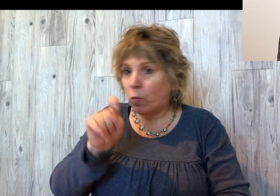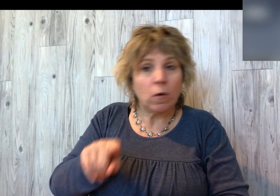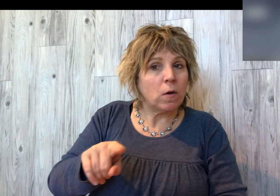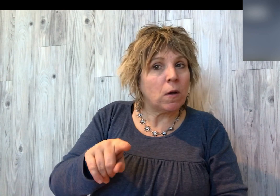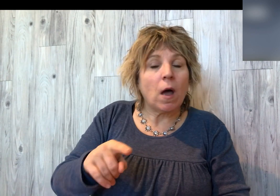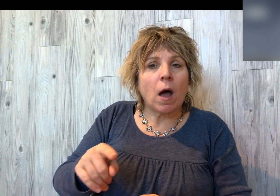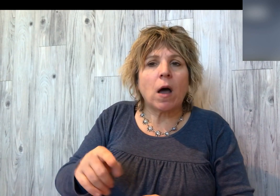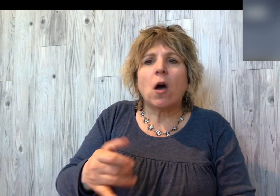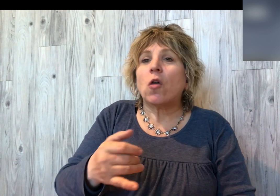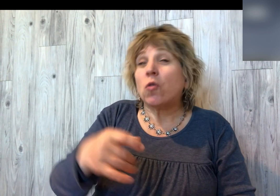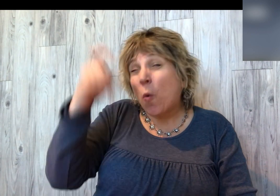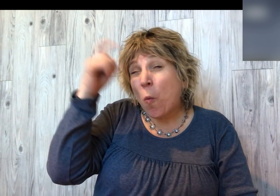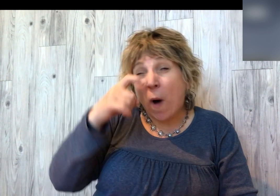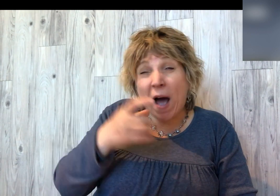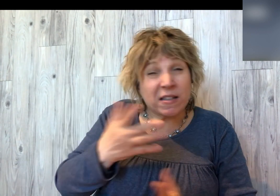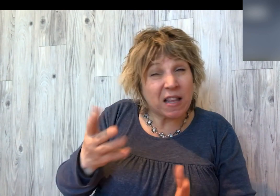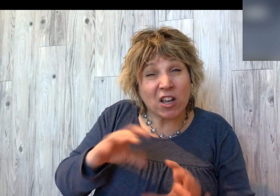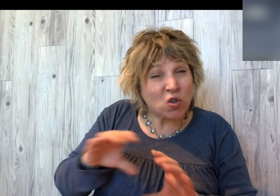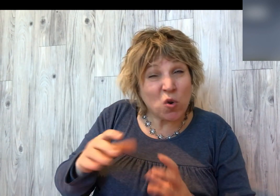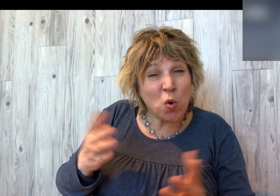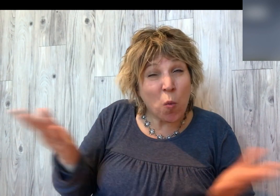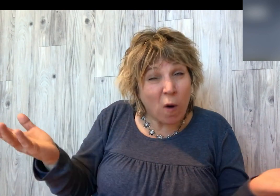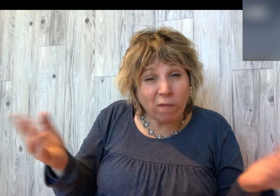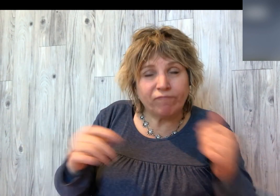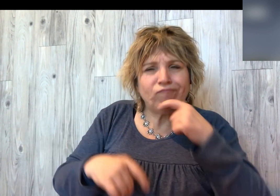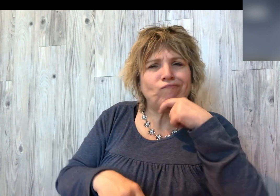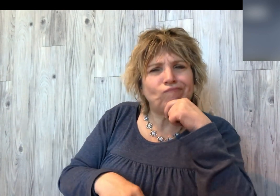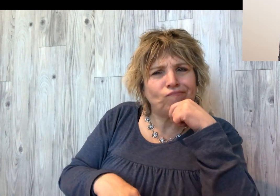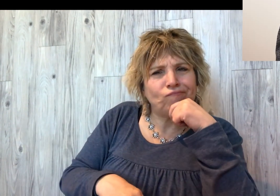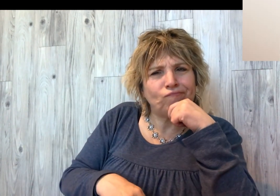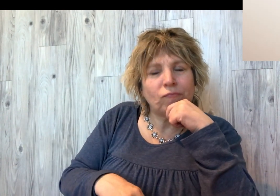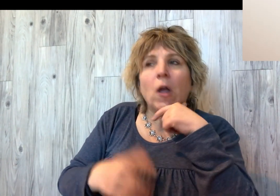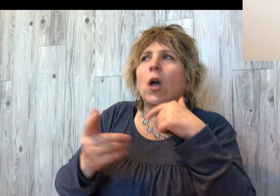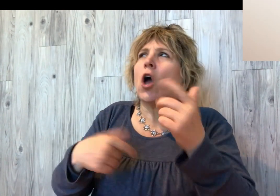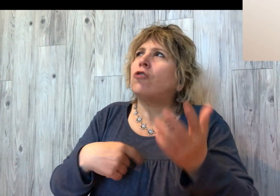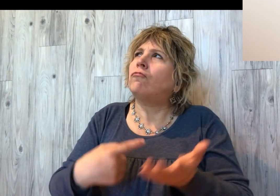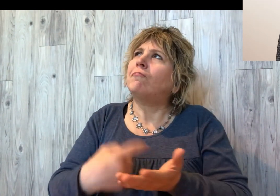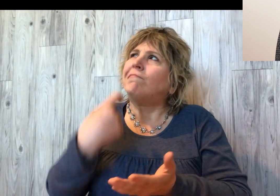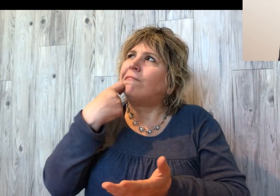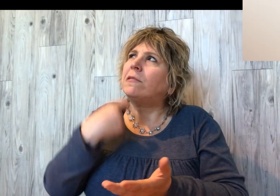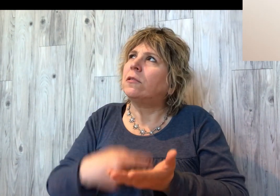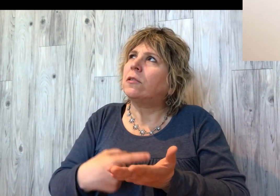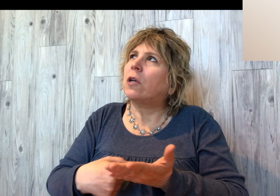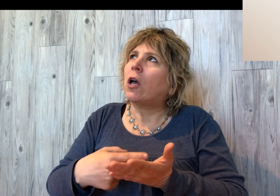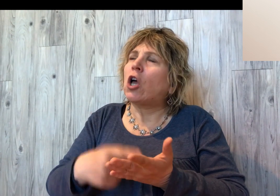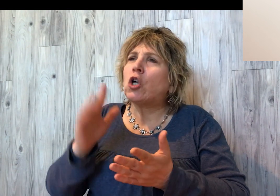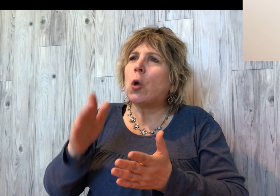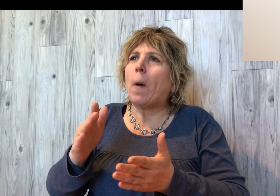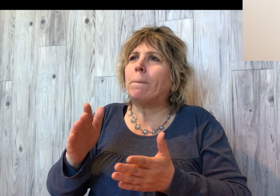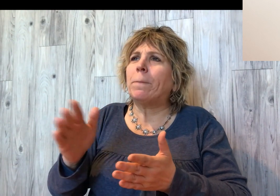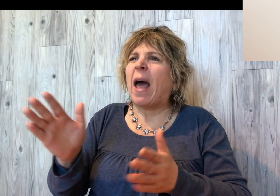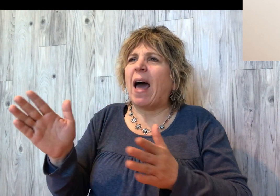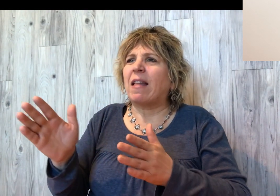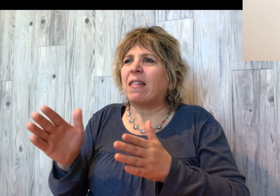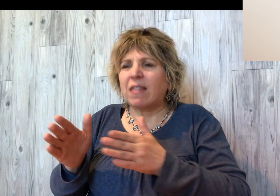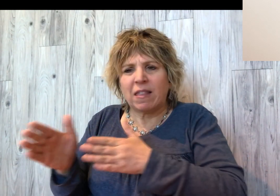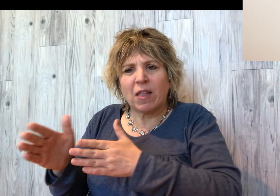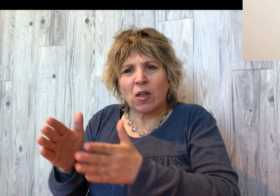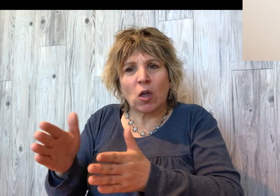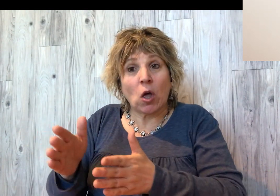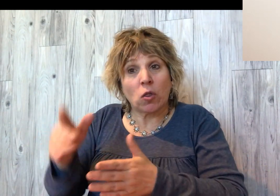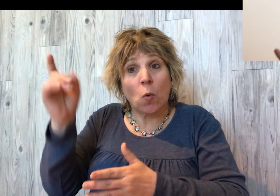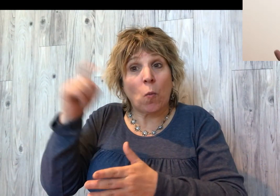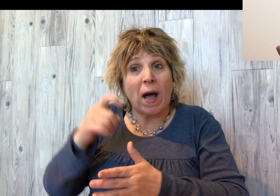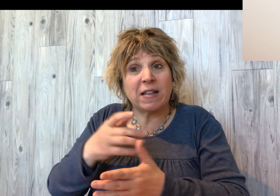question: what's the wise thing to do? And remember last week I talked to you about, hey, according to your past, what you've done in the